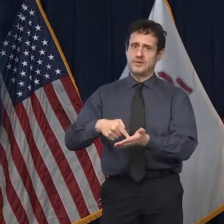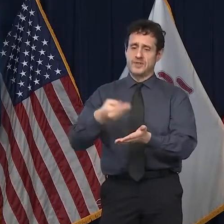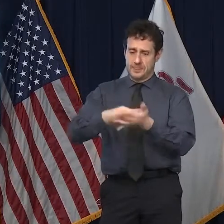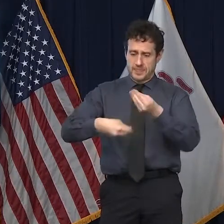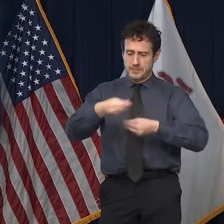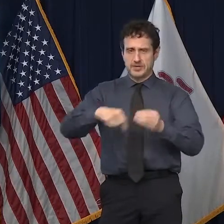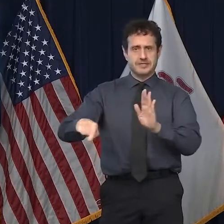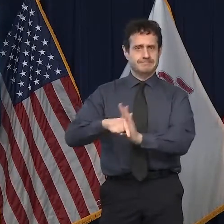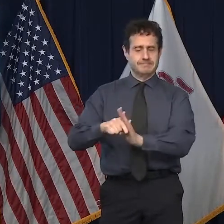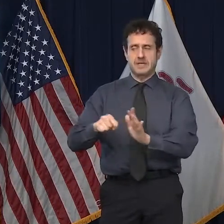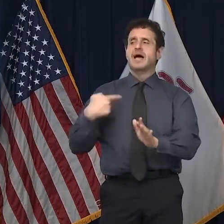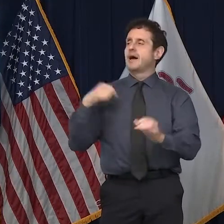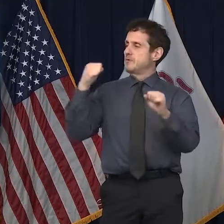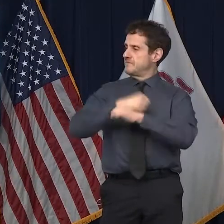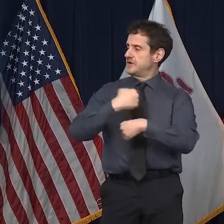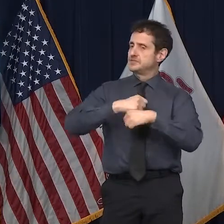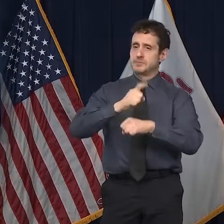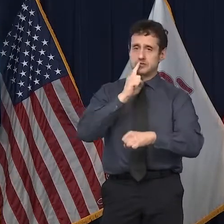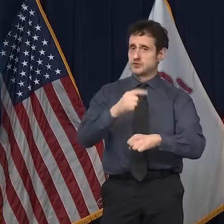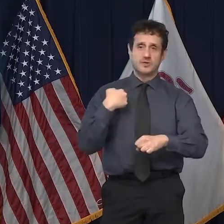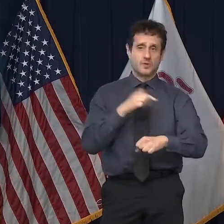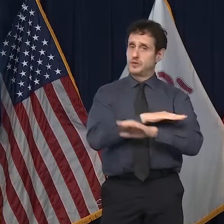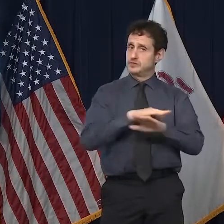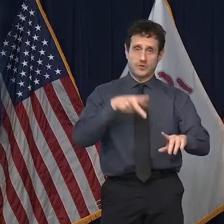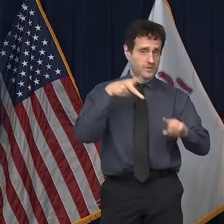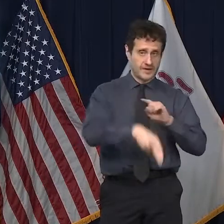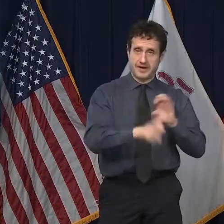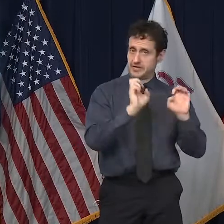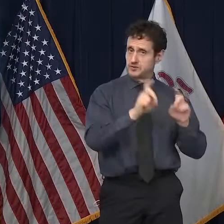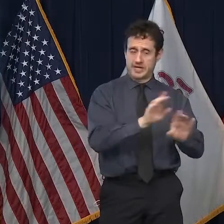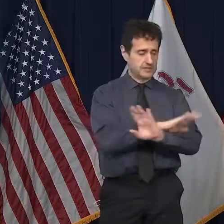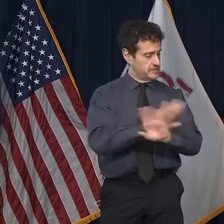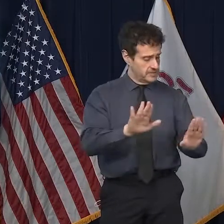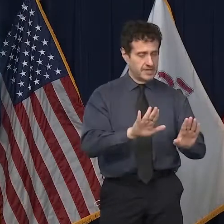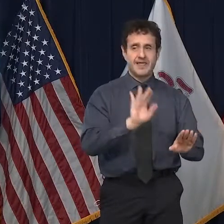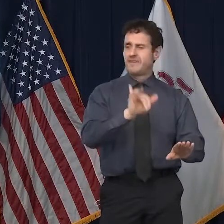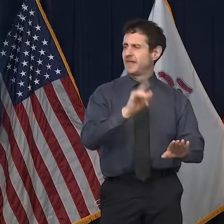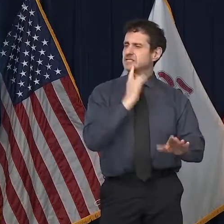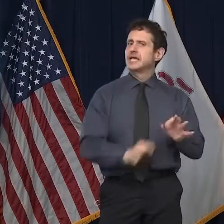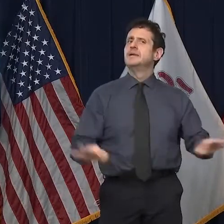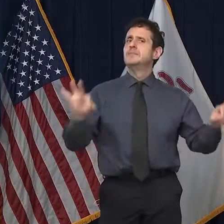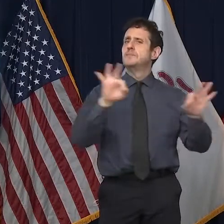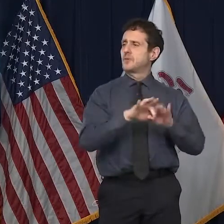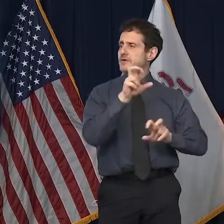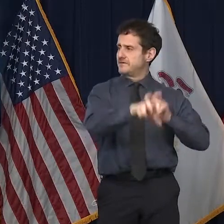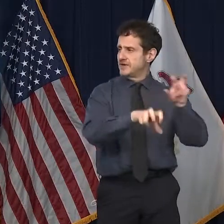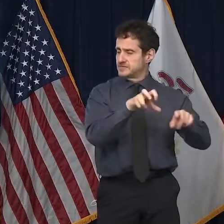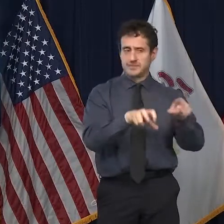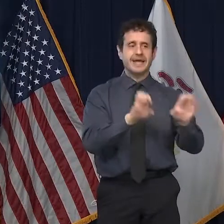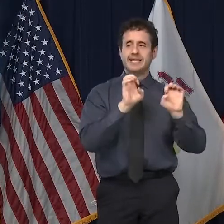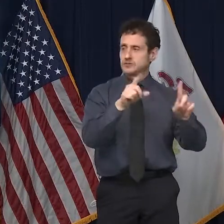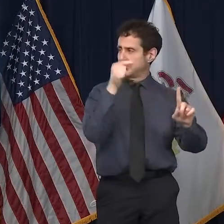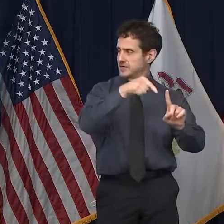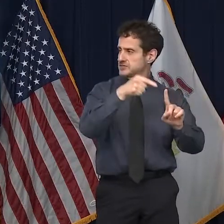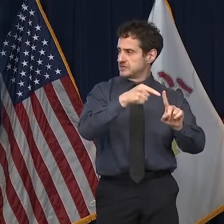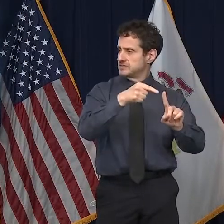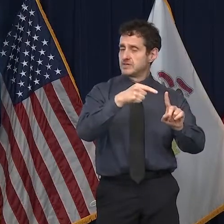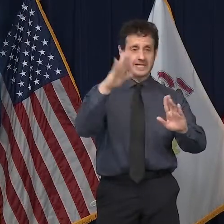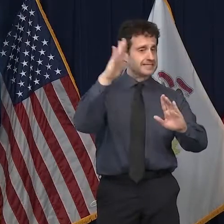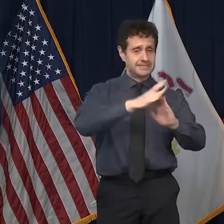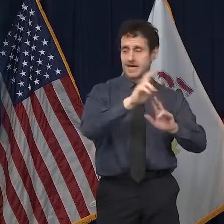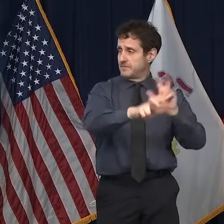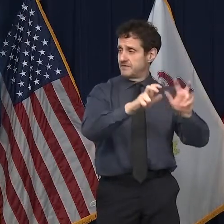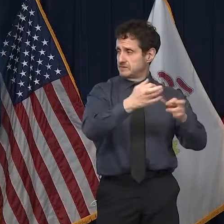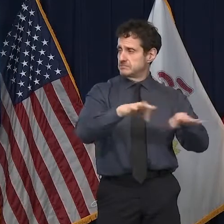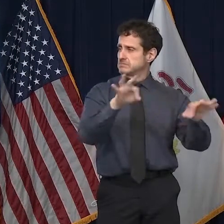going to fight to make sure that we don't have cuts to education. That's one of the most important investments that you can make, honestly, in a state. When you